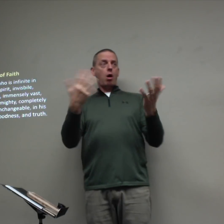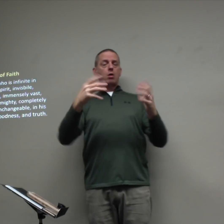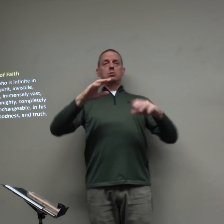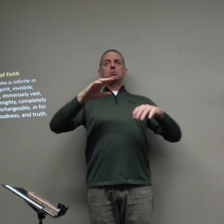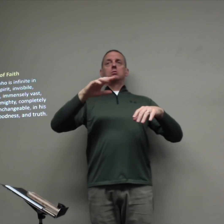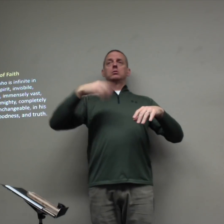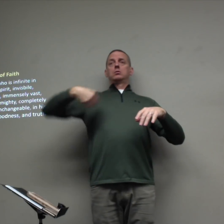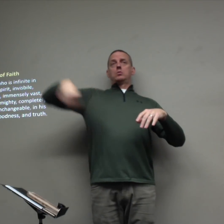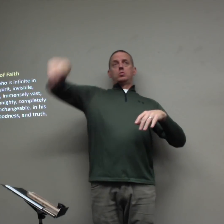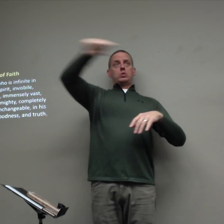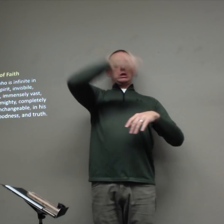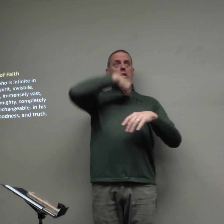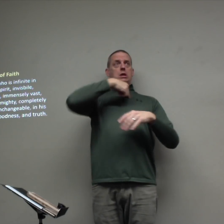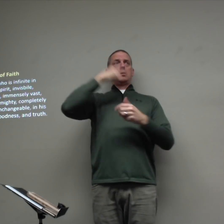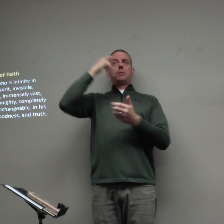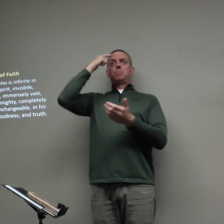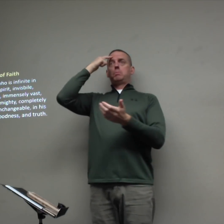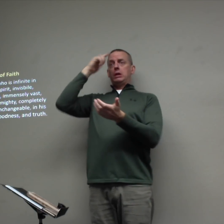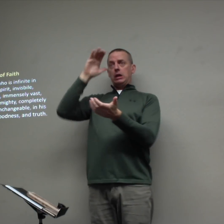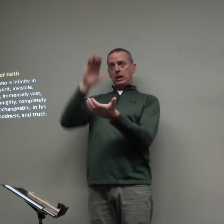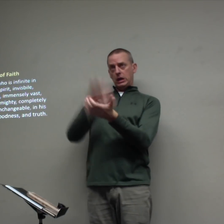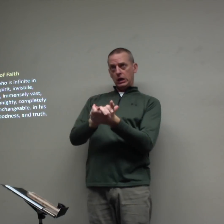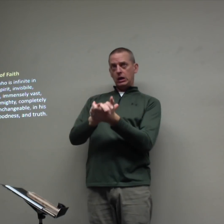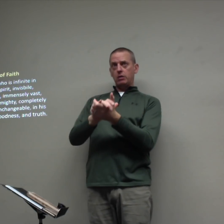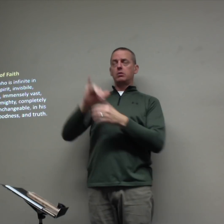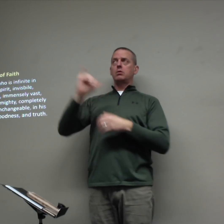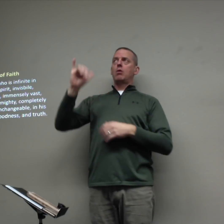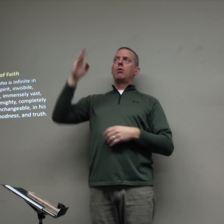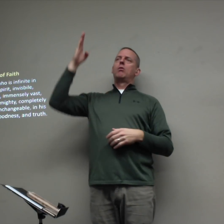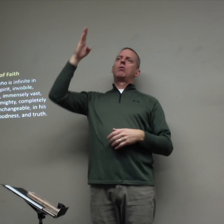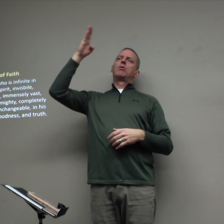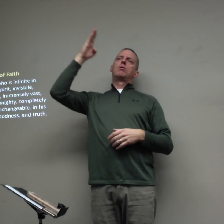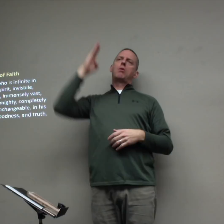What it means is that we believe that God